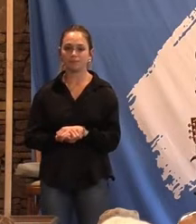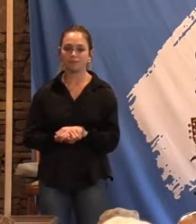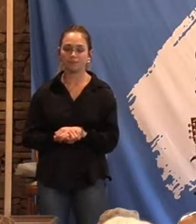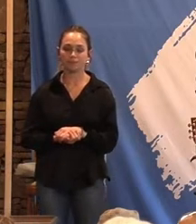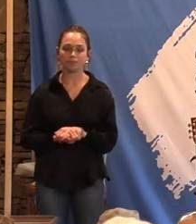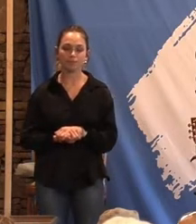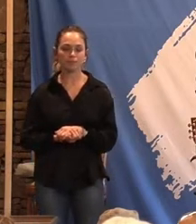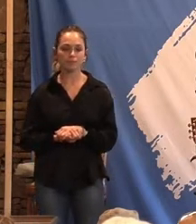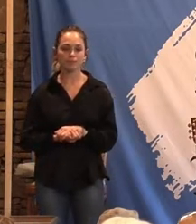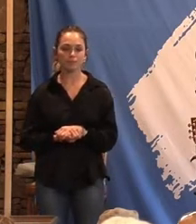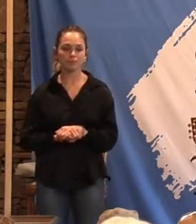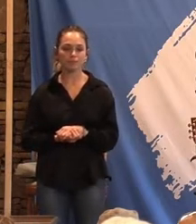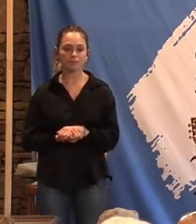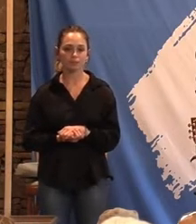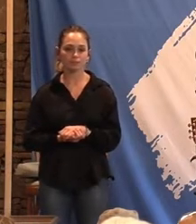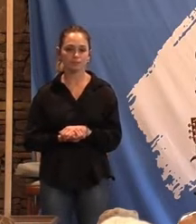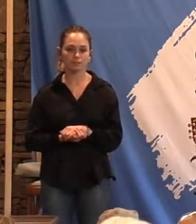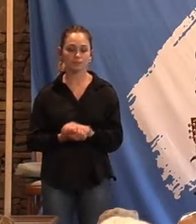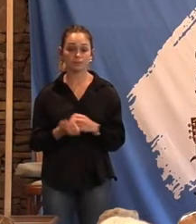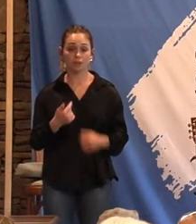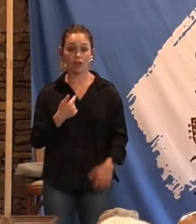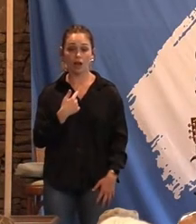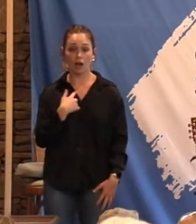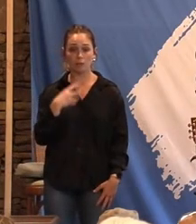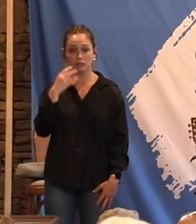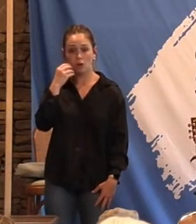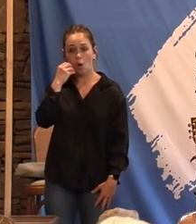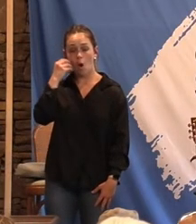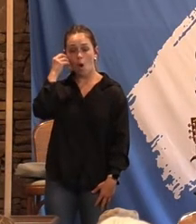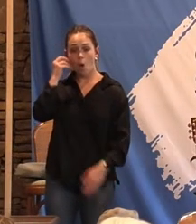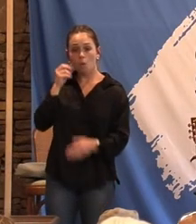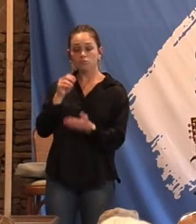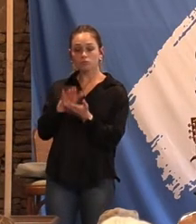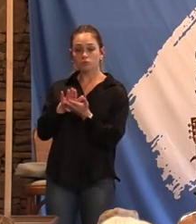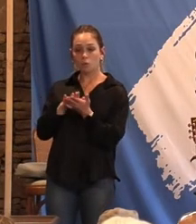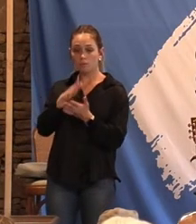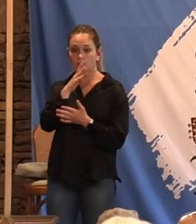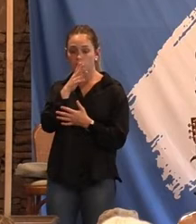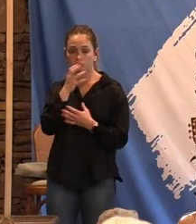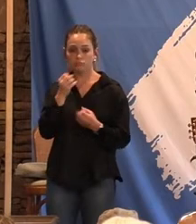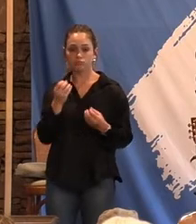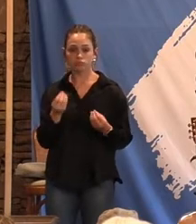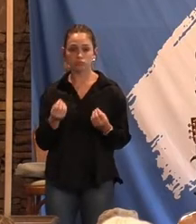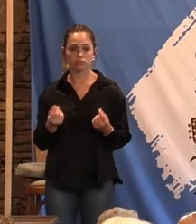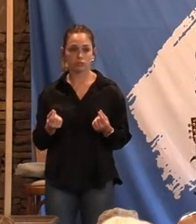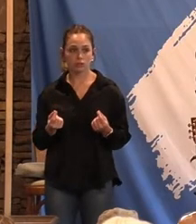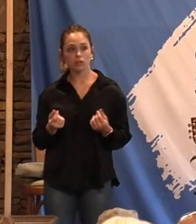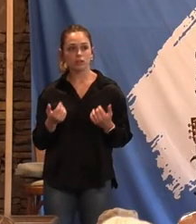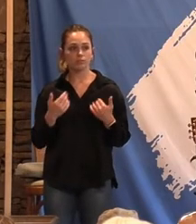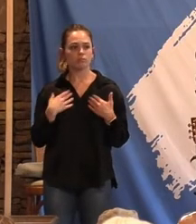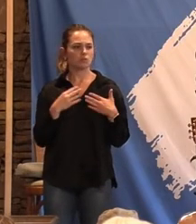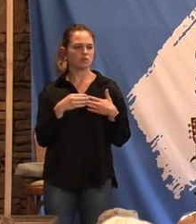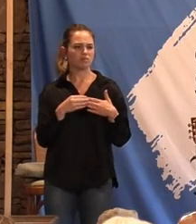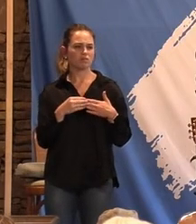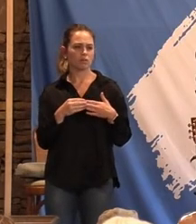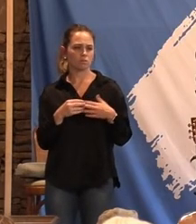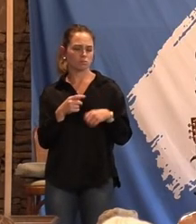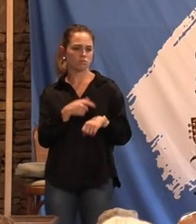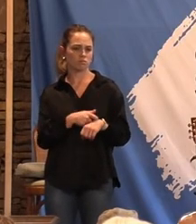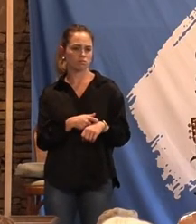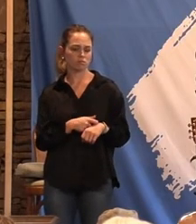And I was a homeschooling mom. So I was able to kind of have some flexible